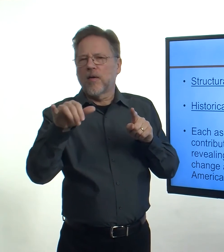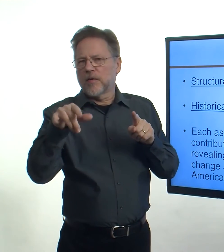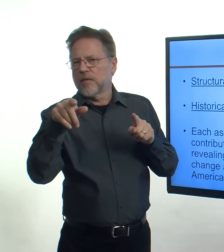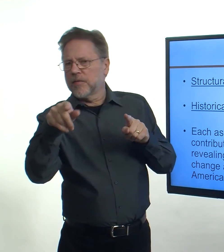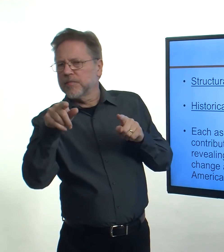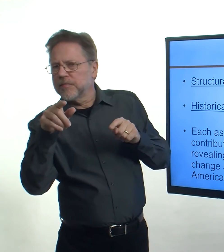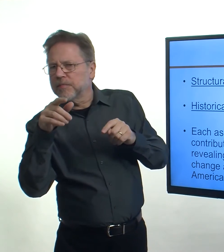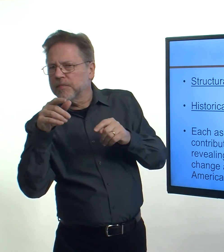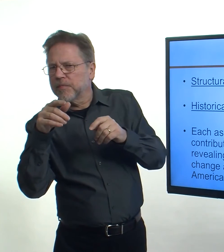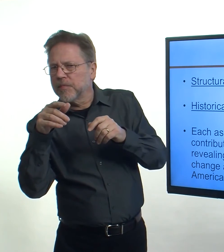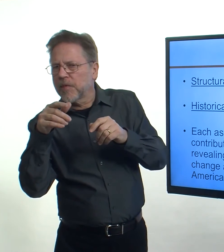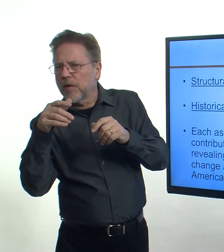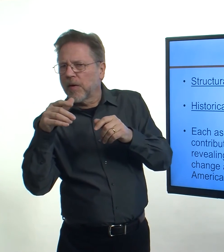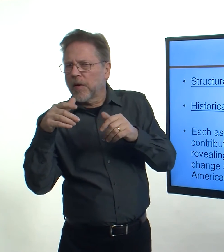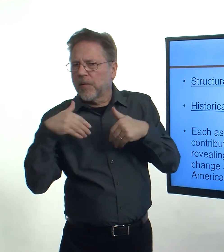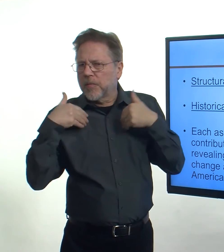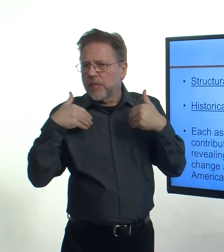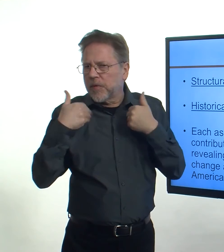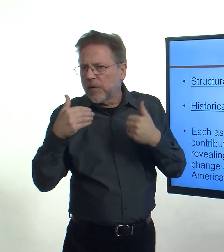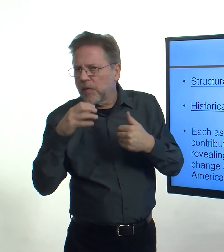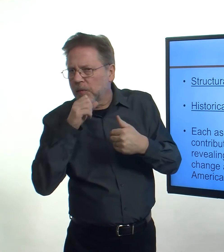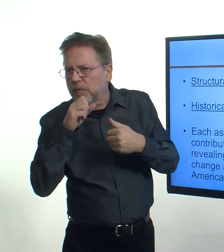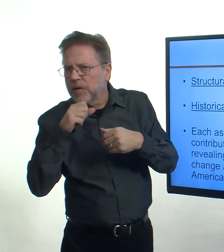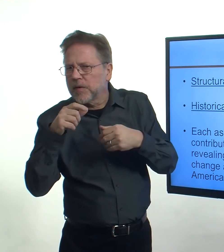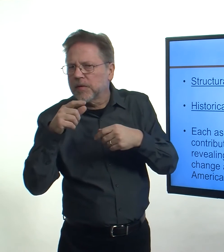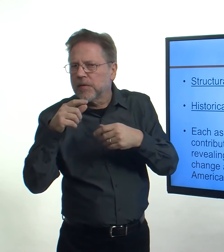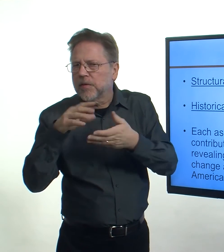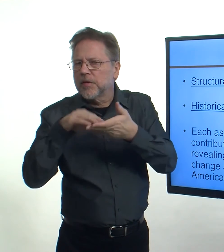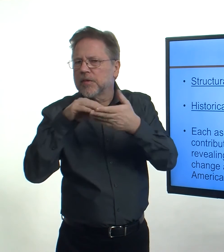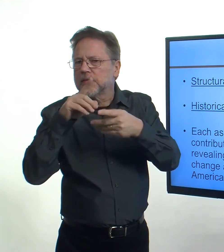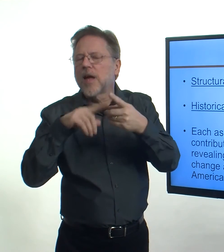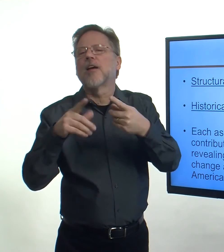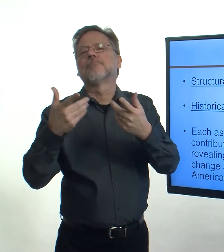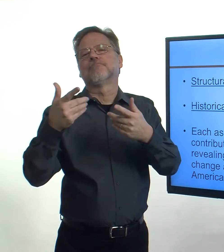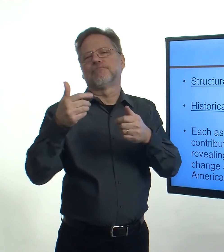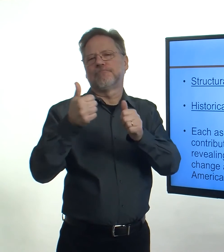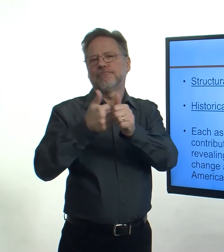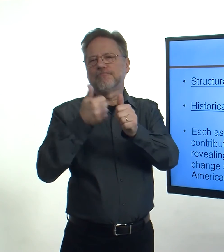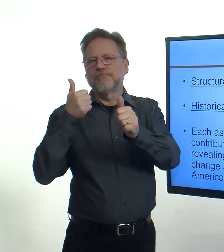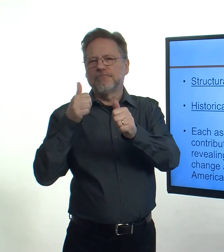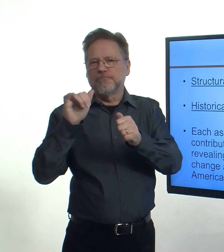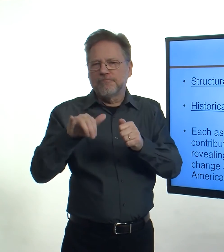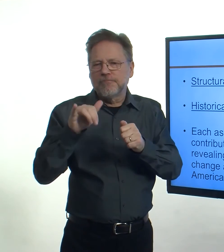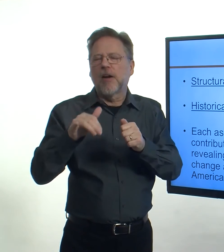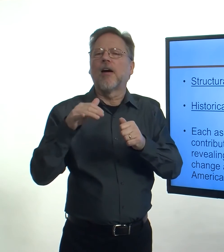to understand the people. Sometimes variation has to do with the age of exposure,